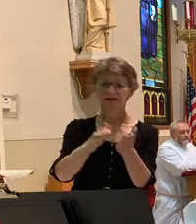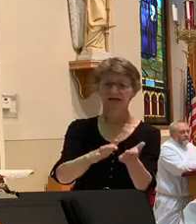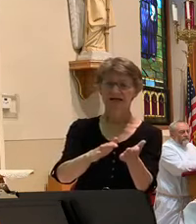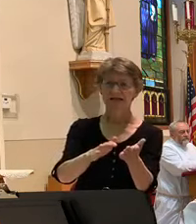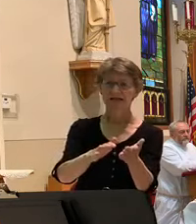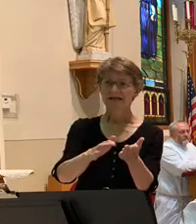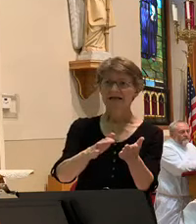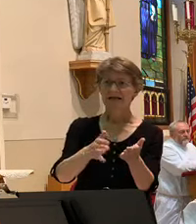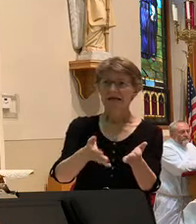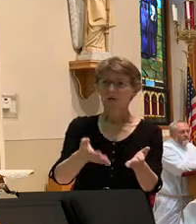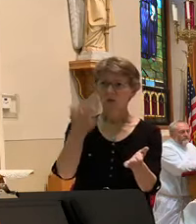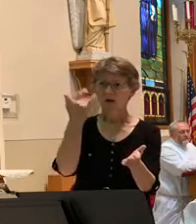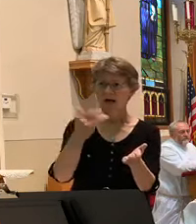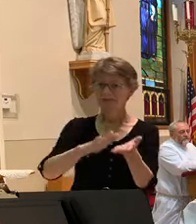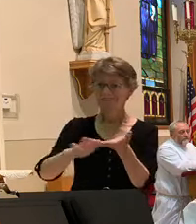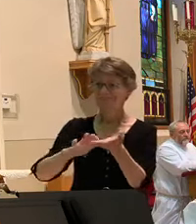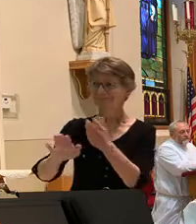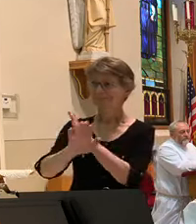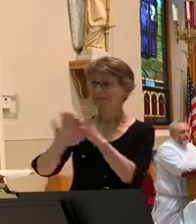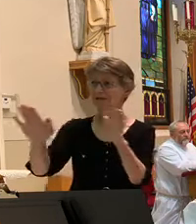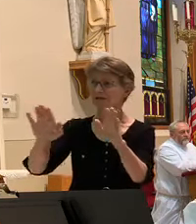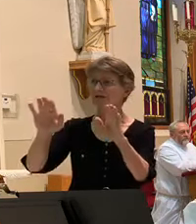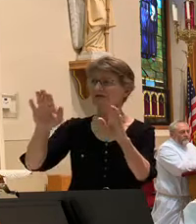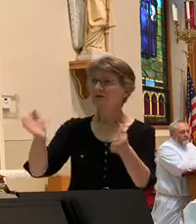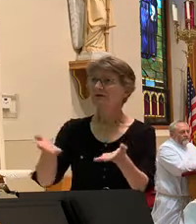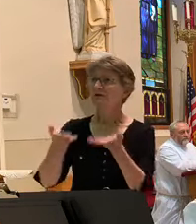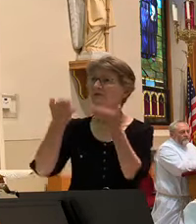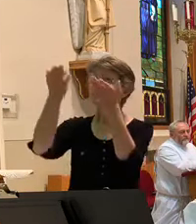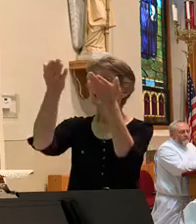to reconcile us to yourself, grant that we